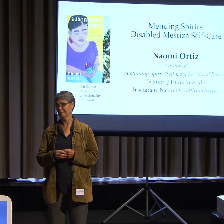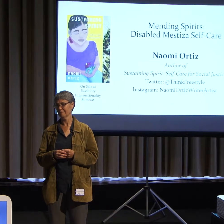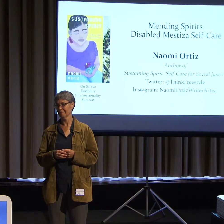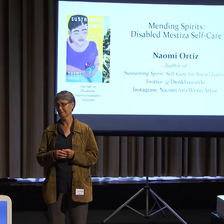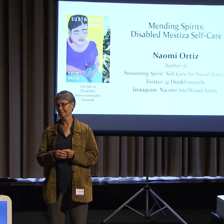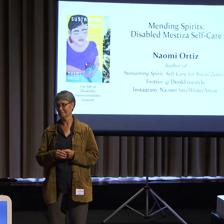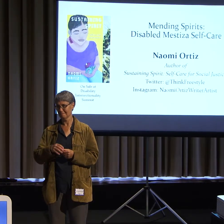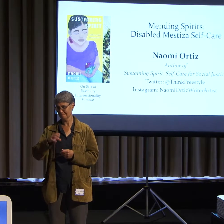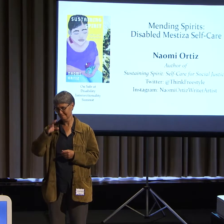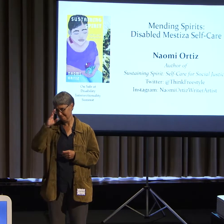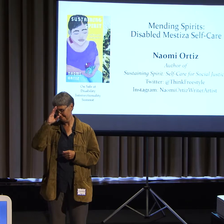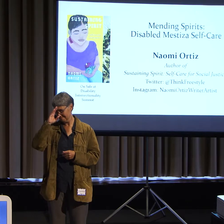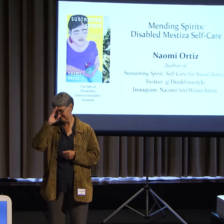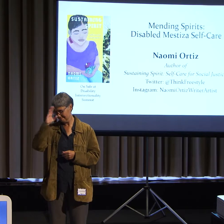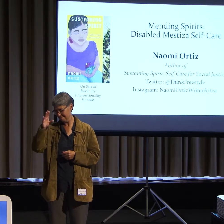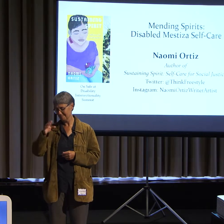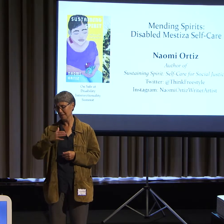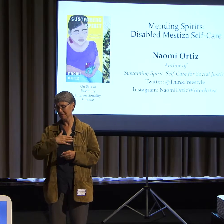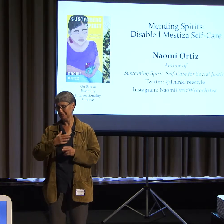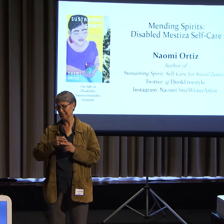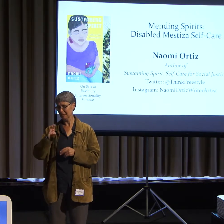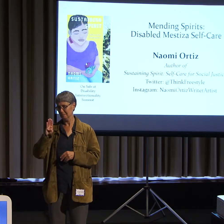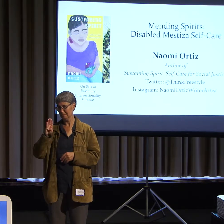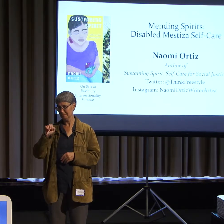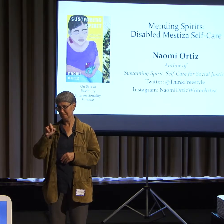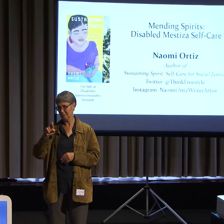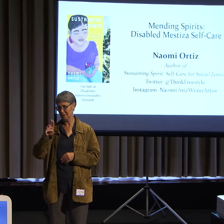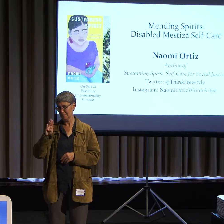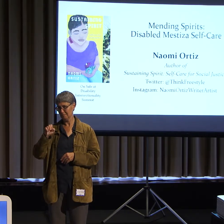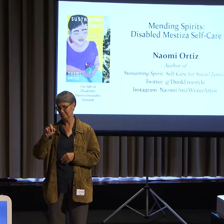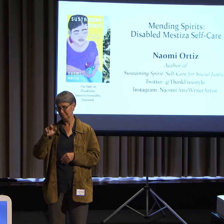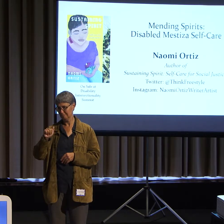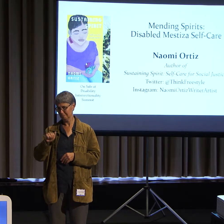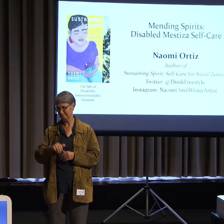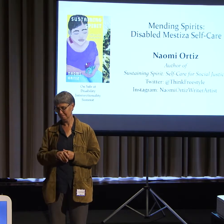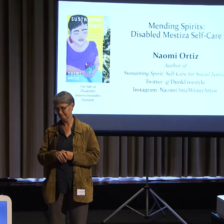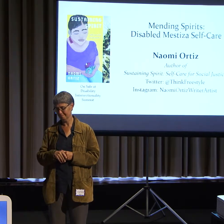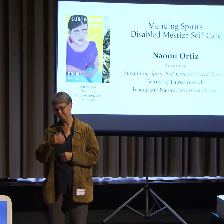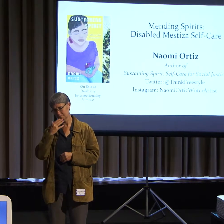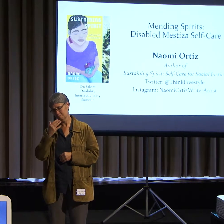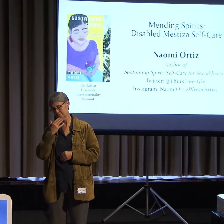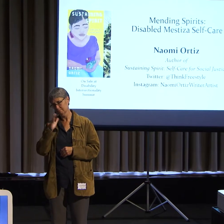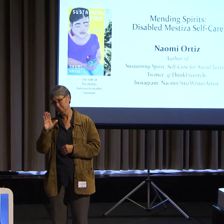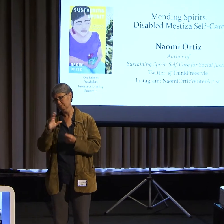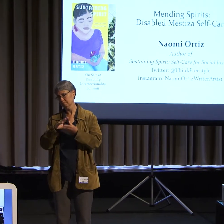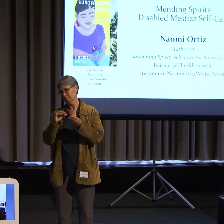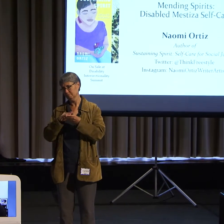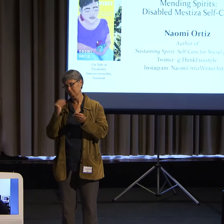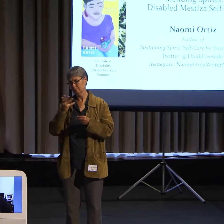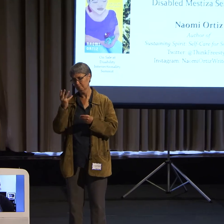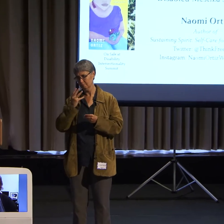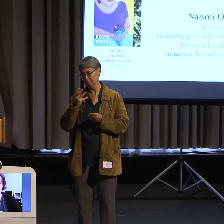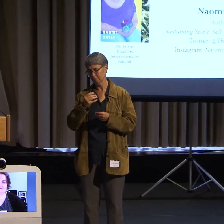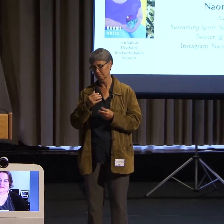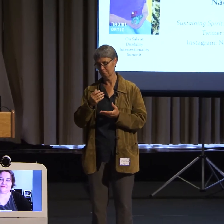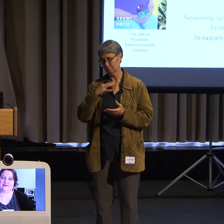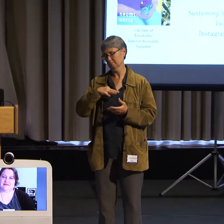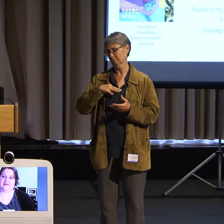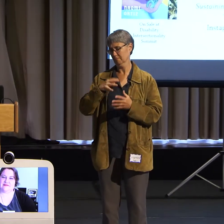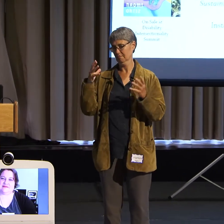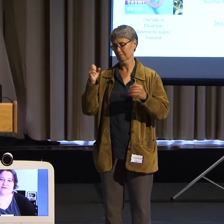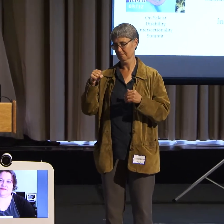Hi, Naomi. It's Barbara. I thank you so much for your talk. I got a lot out of it. I was wondering if you could